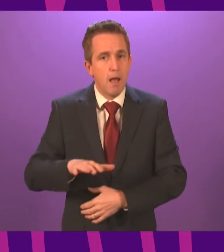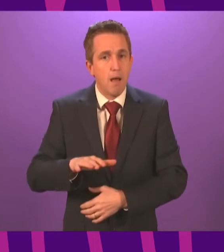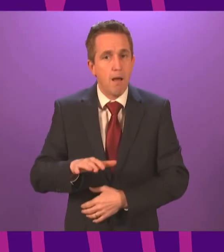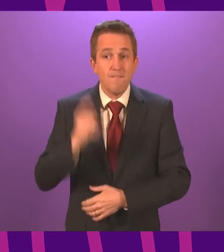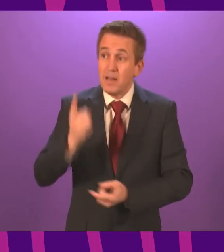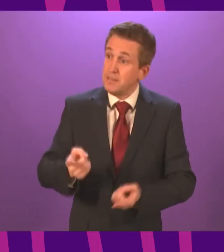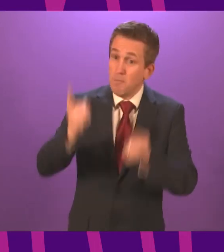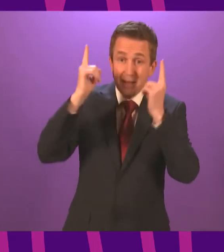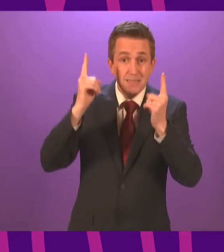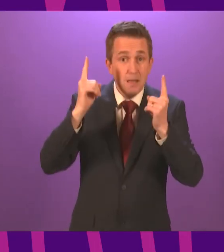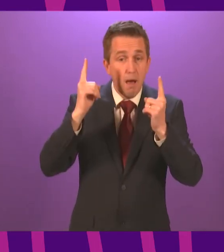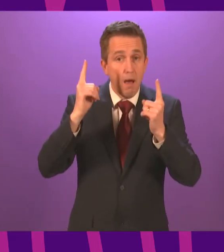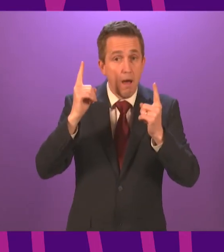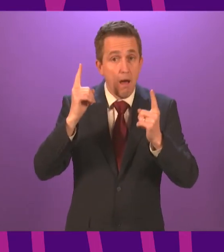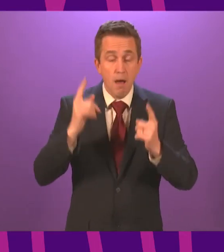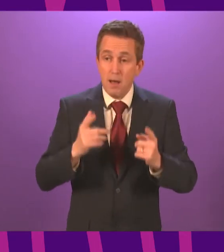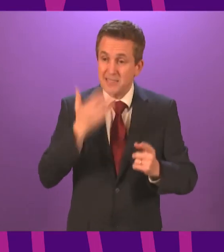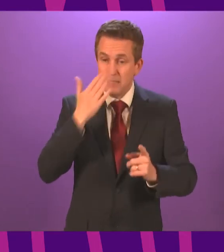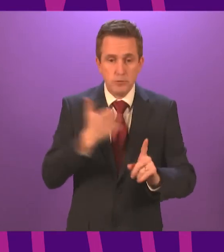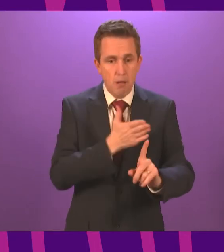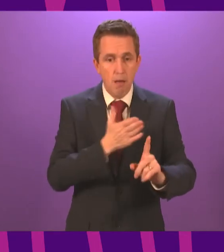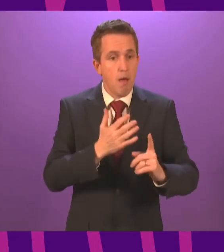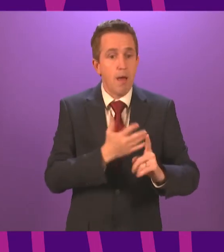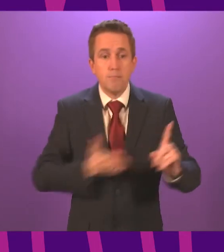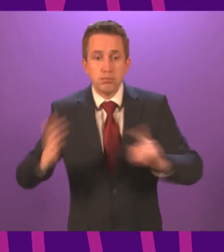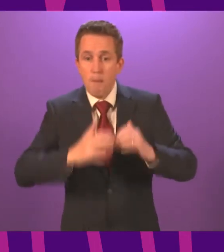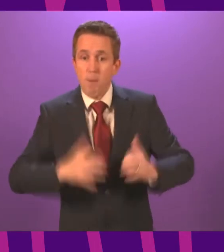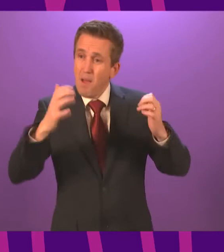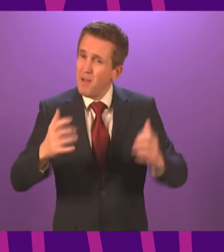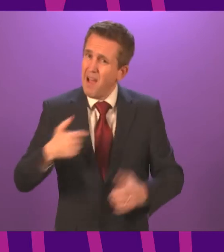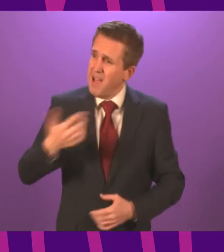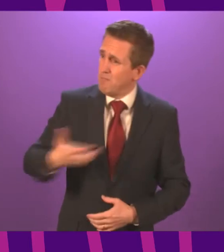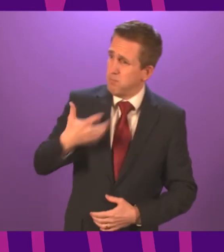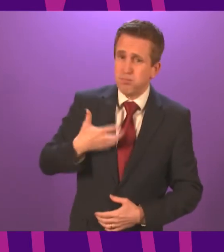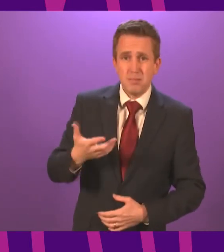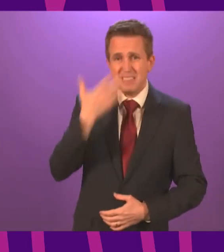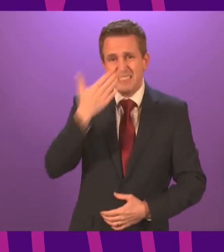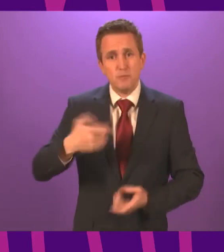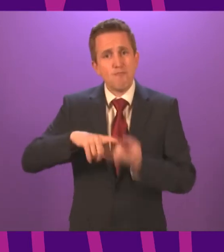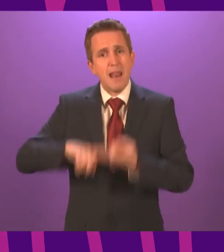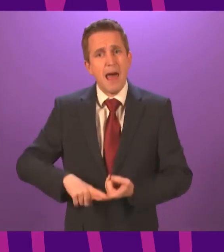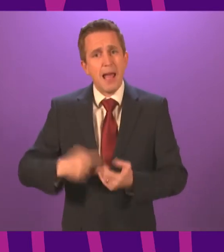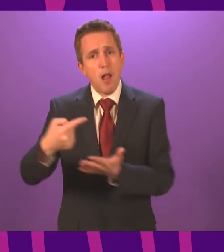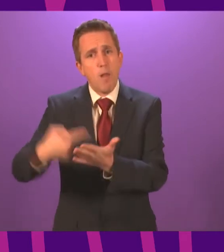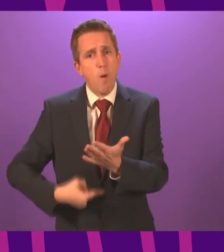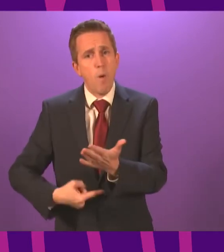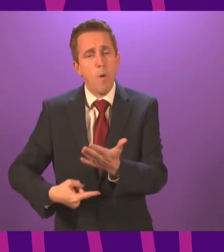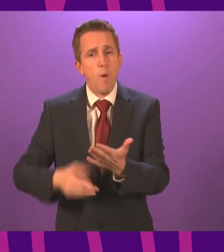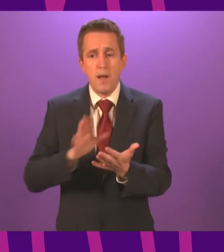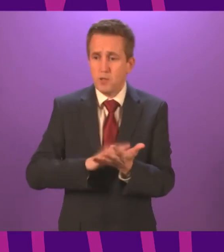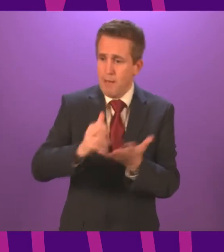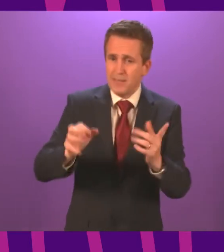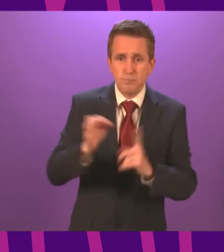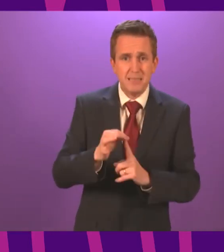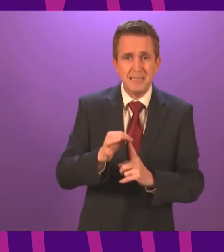Minister continually bypasses Parliament. I really get annoyed with this, relying as she does on regulations which MSPs can only